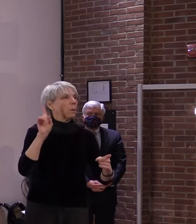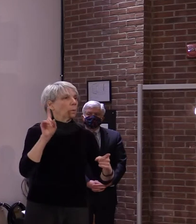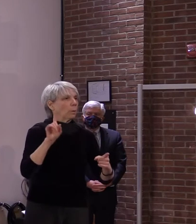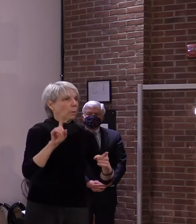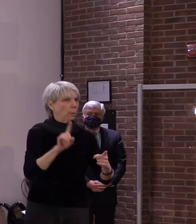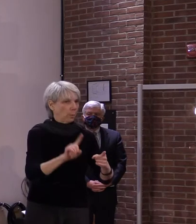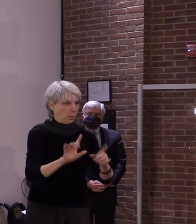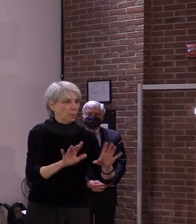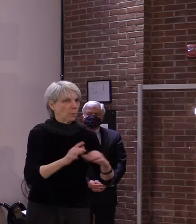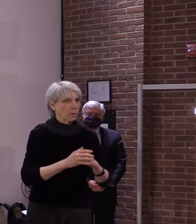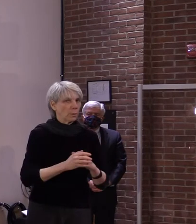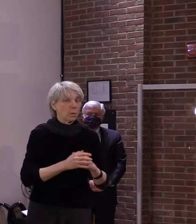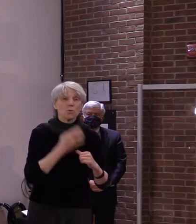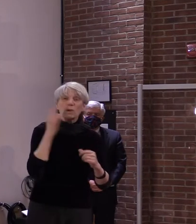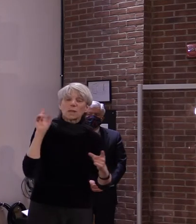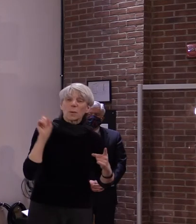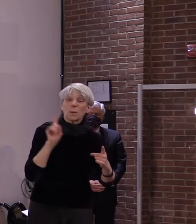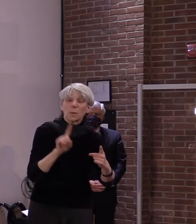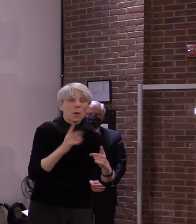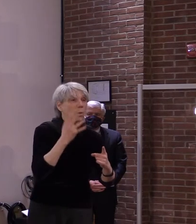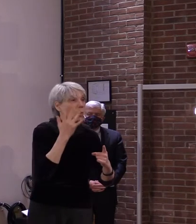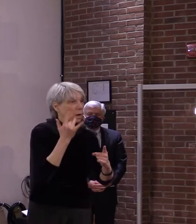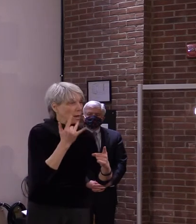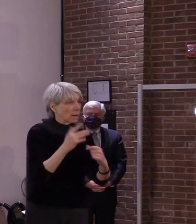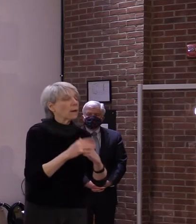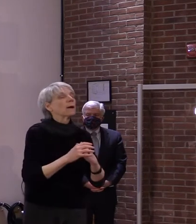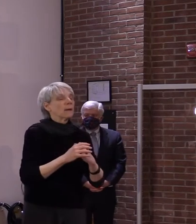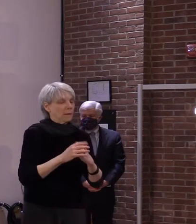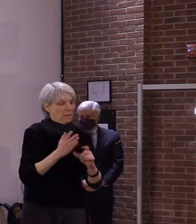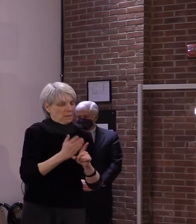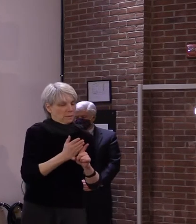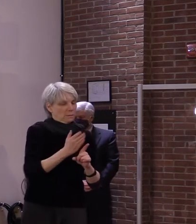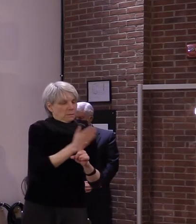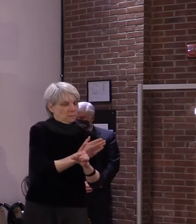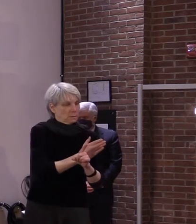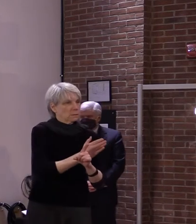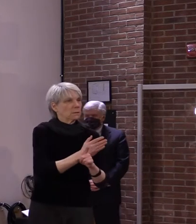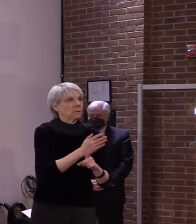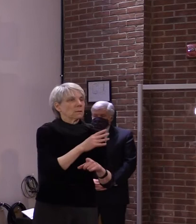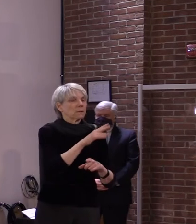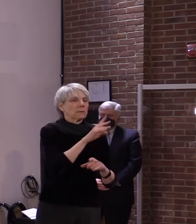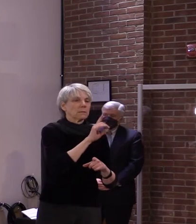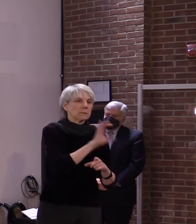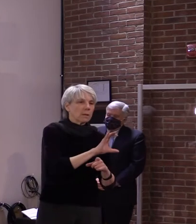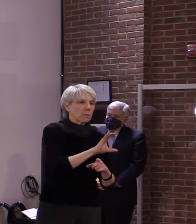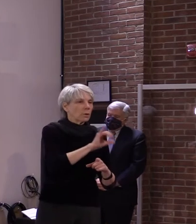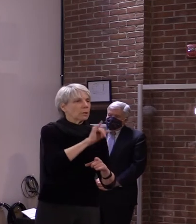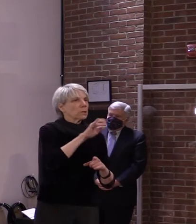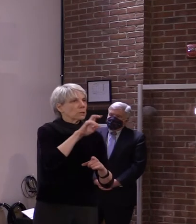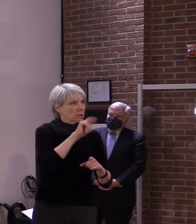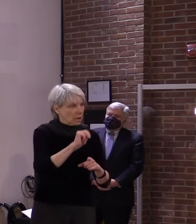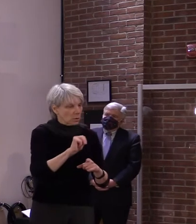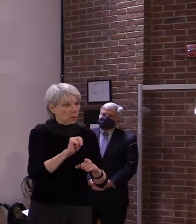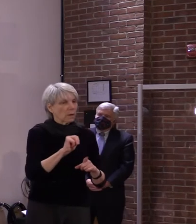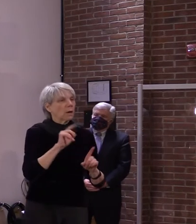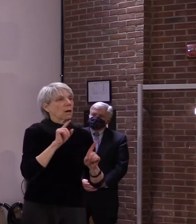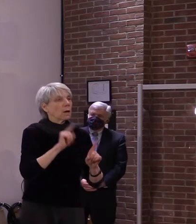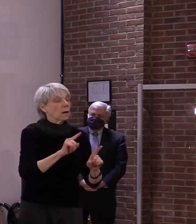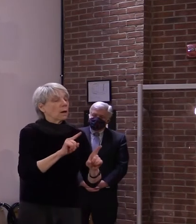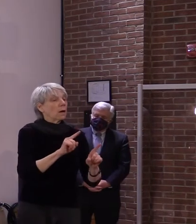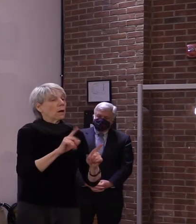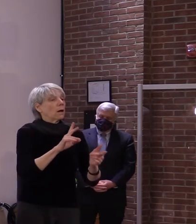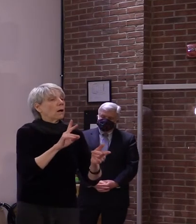a significant reason for this is the recently lower number of cases and hospitalizations and hence deaths in